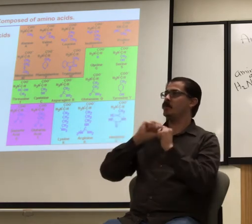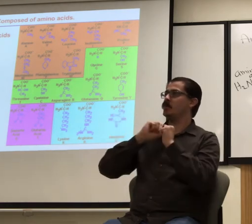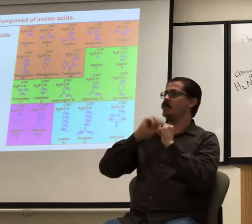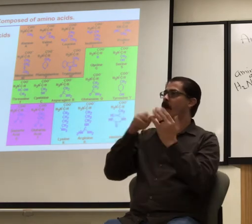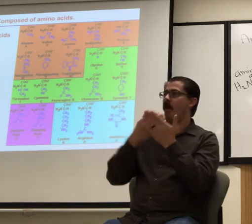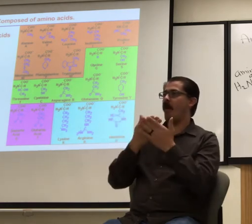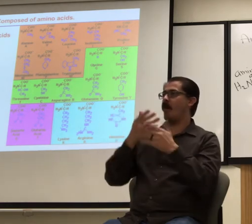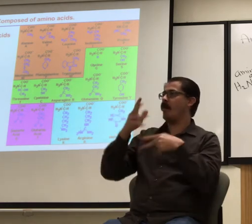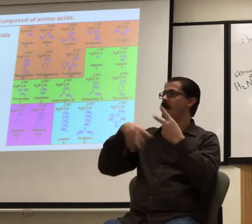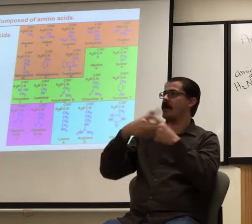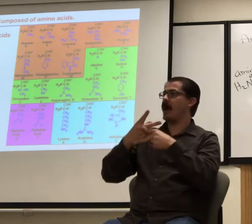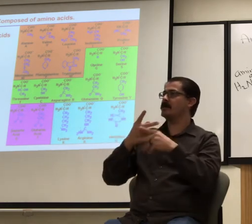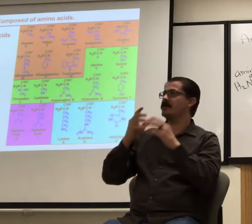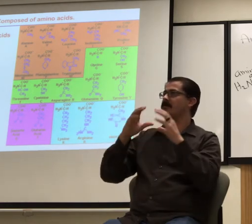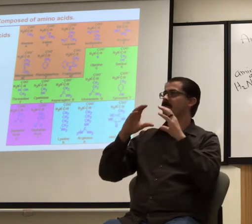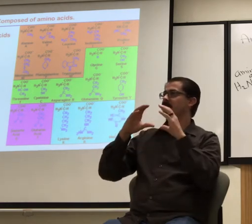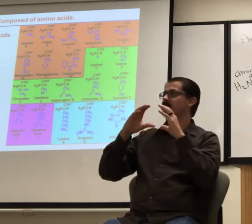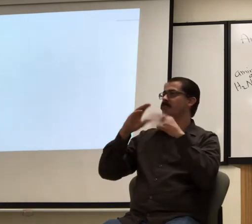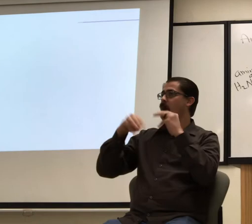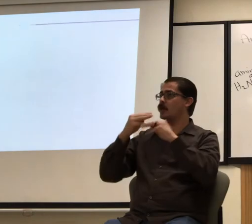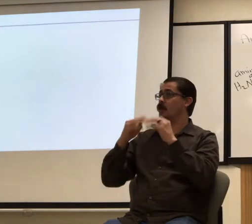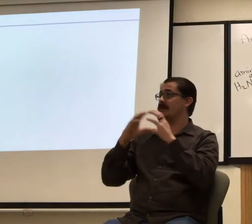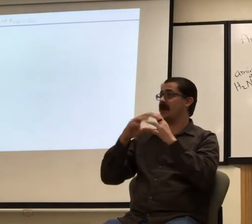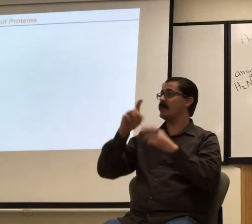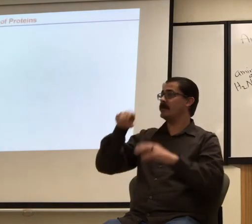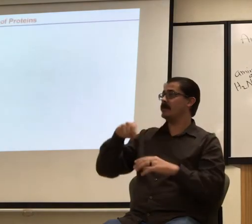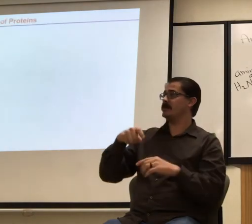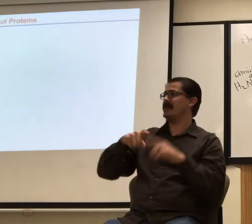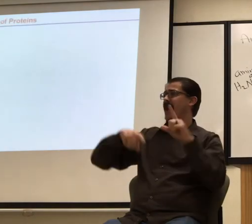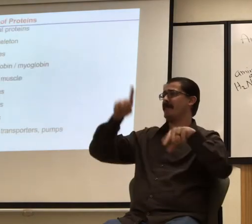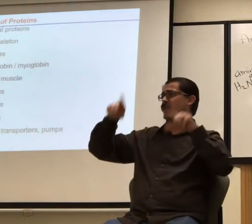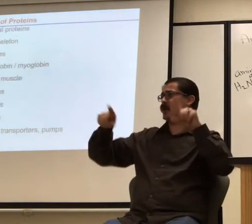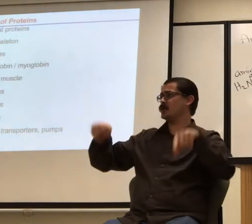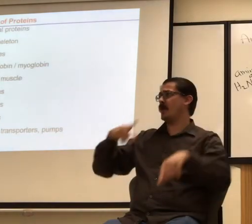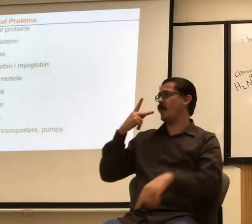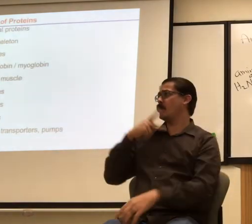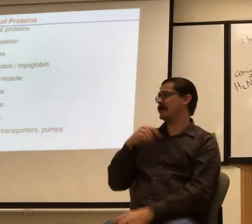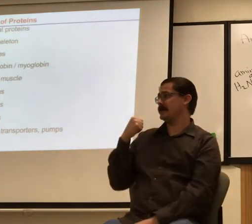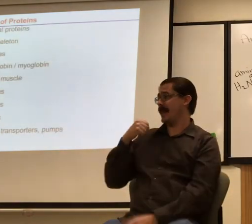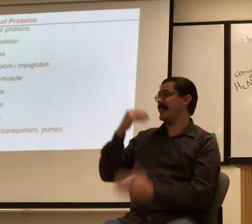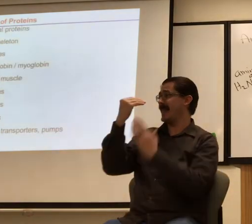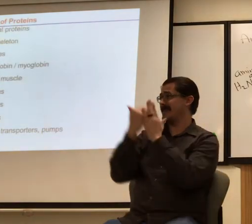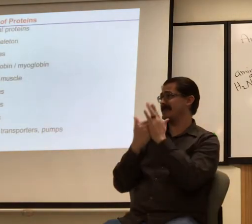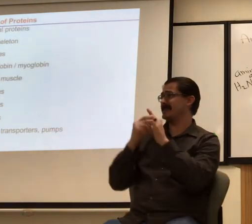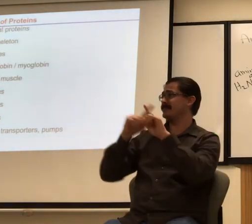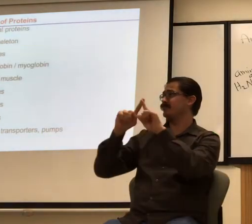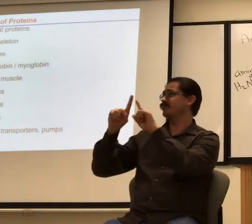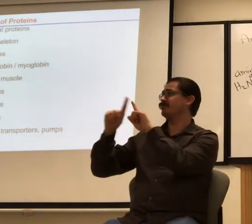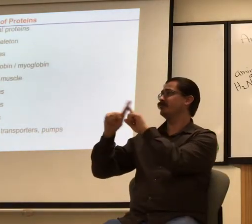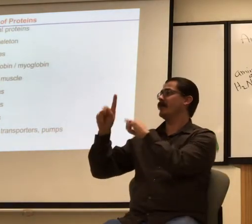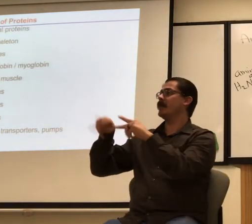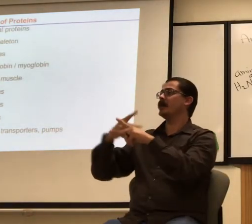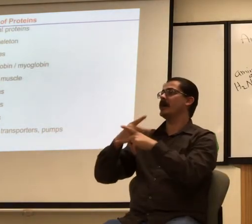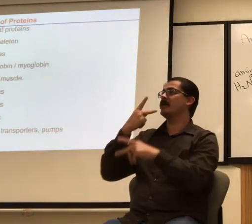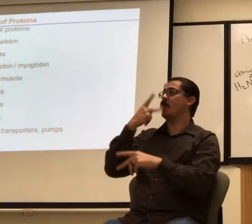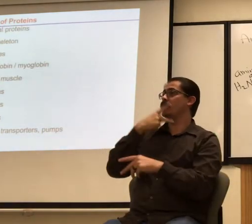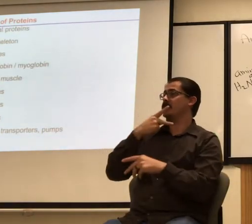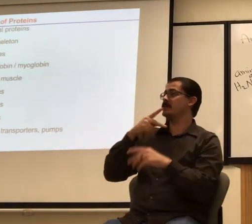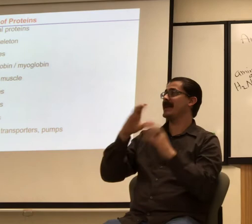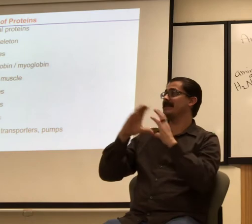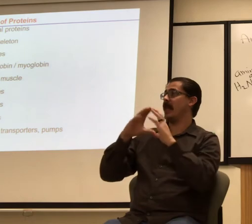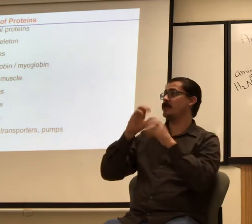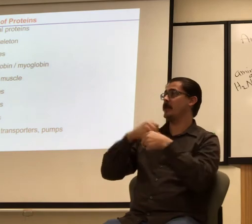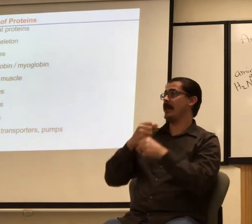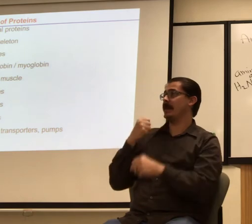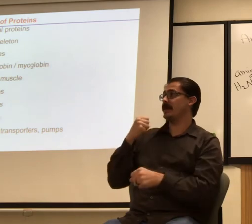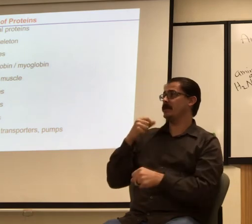molecule that the cell needs. The diversity of proteins, I put a list of them here. These are all the different kinds of proteins that cells will make.